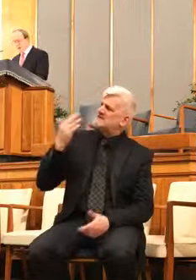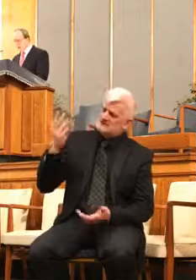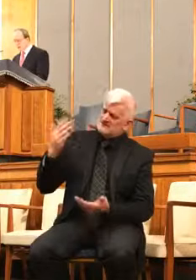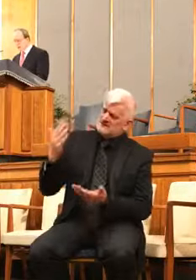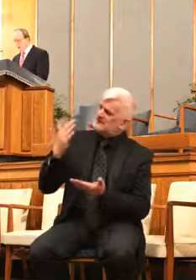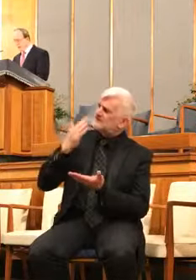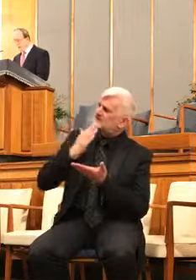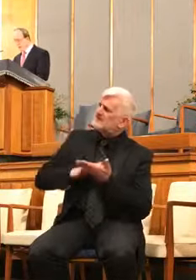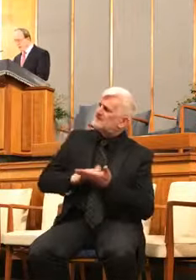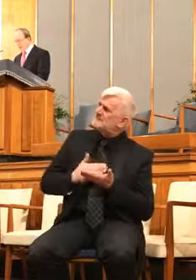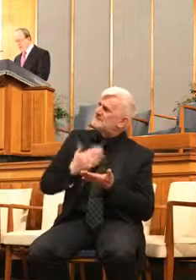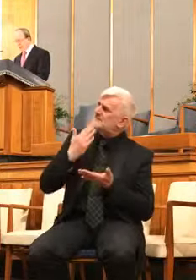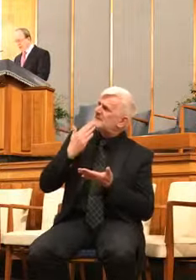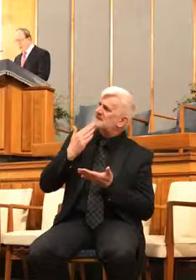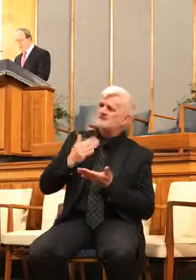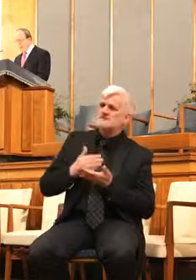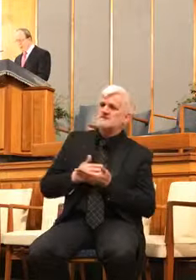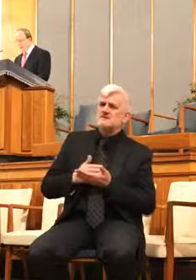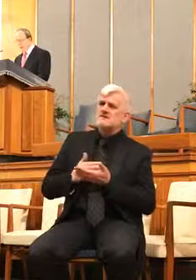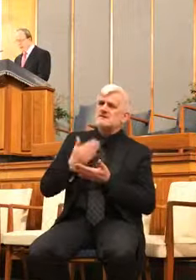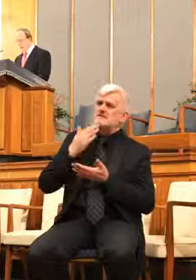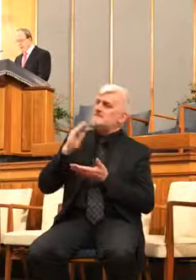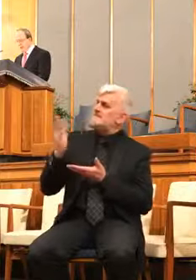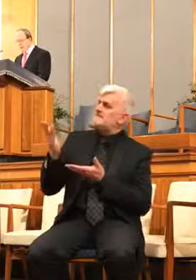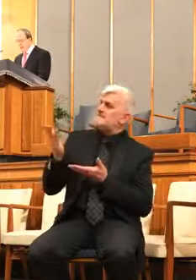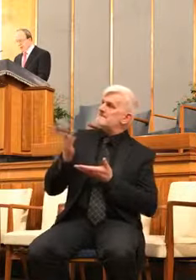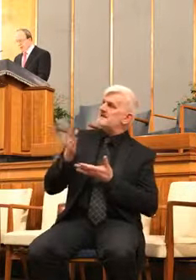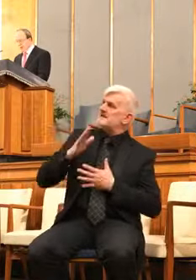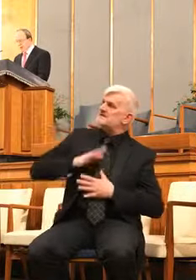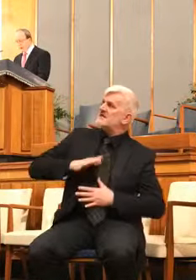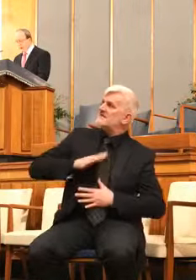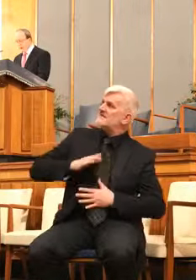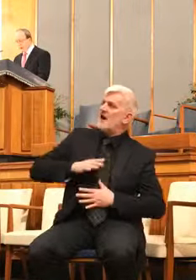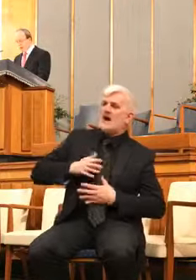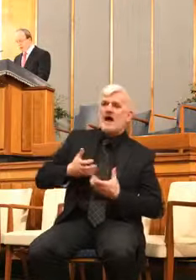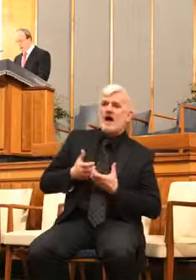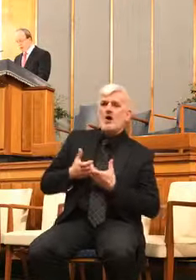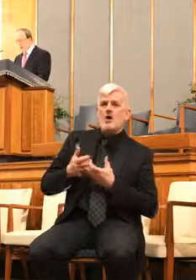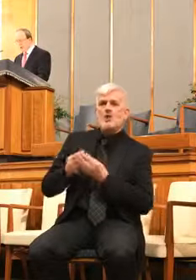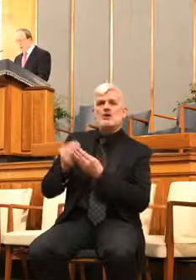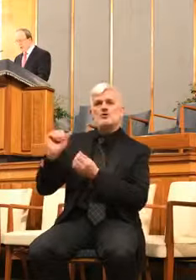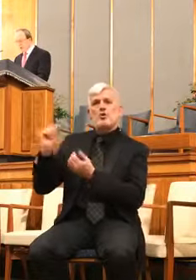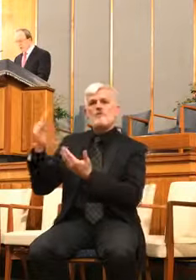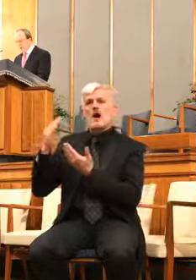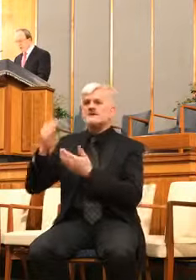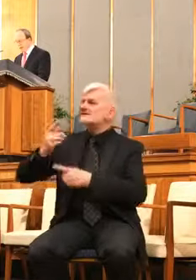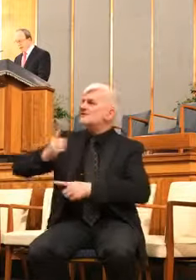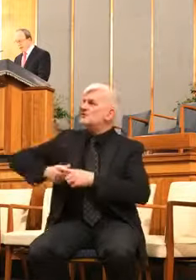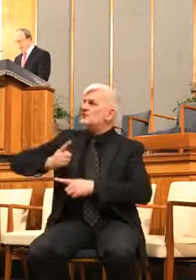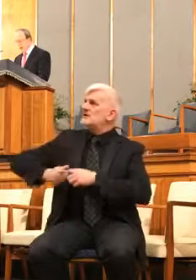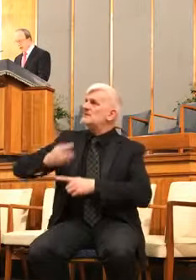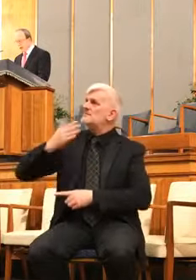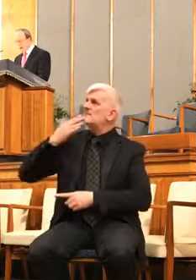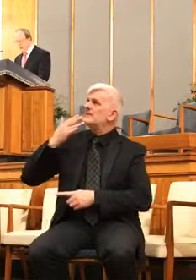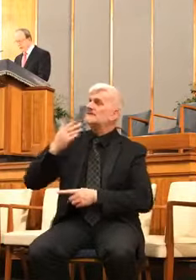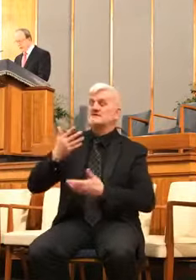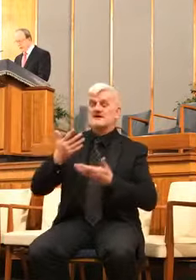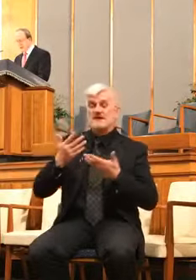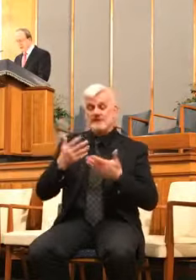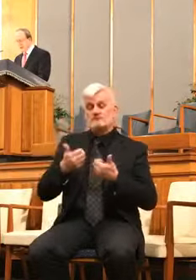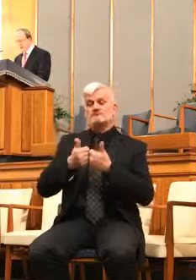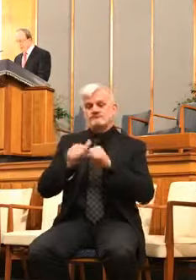O satisfy us early with thy mercy, that we may rejoice and be glad all our